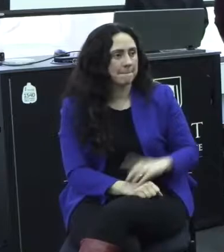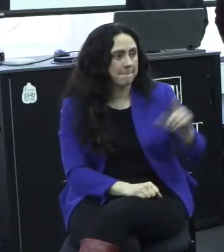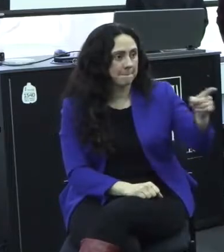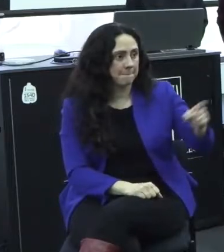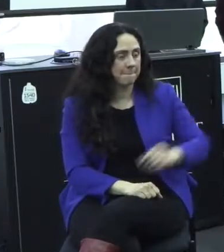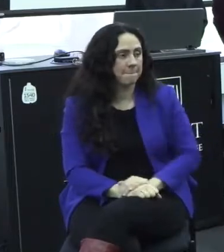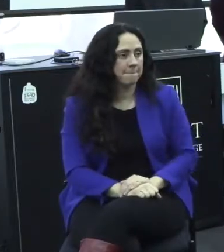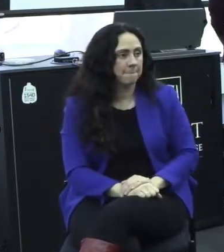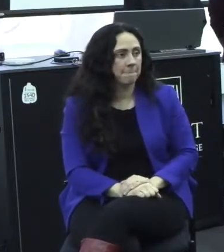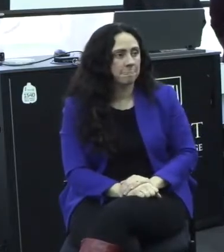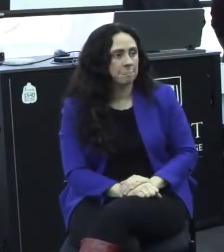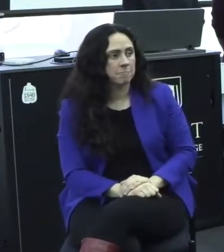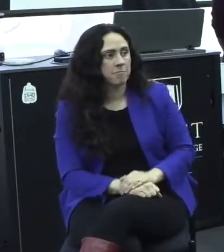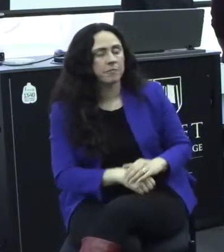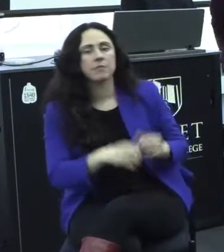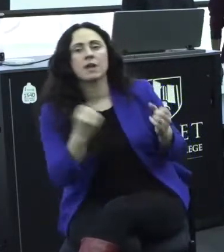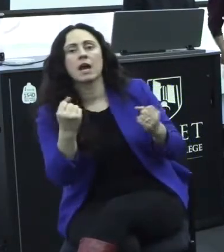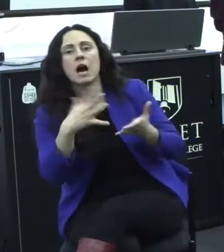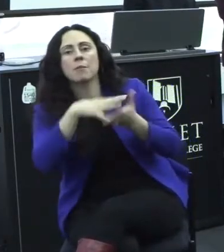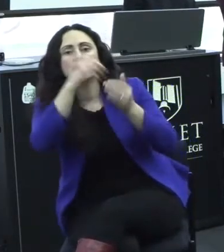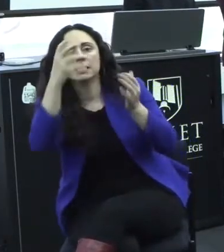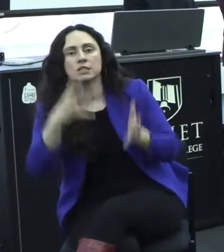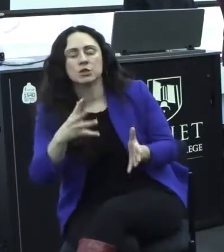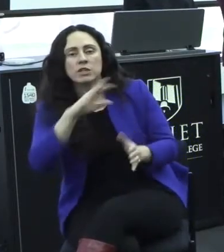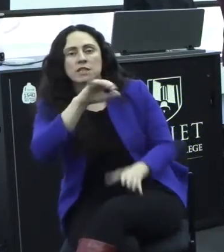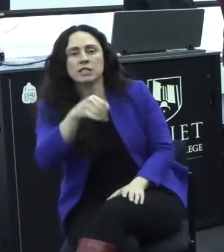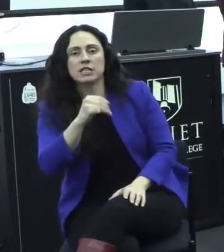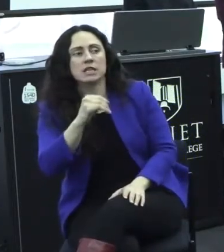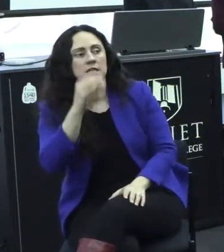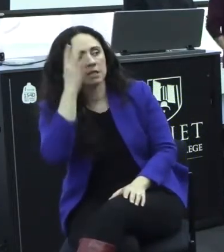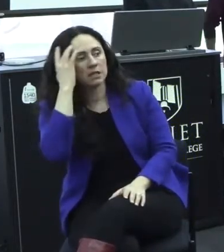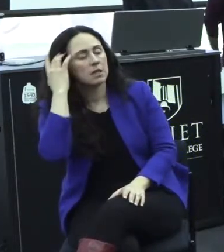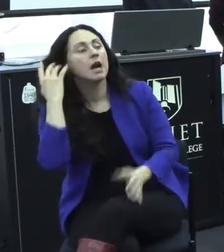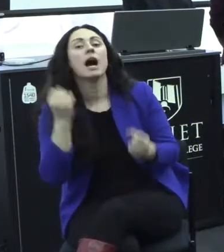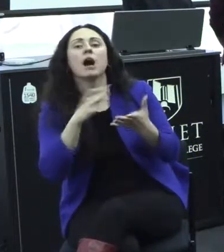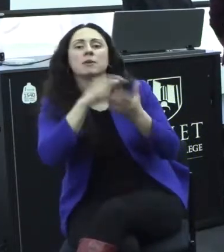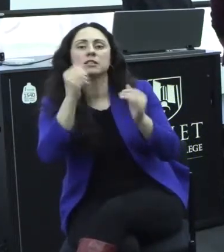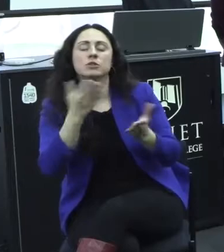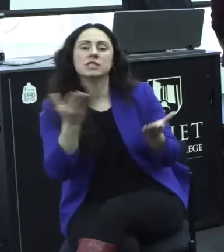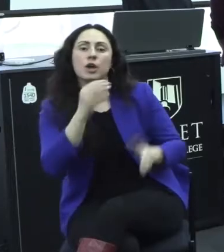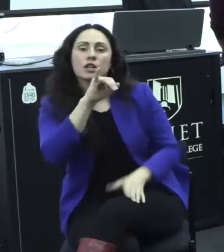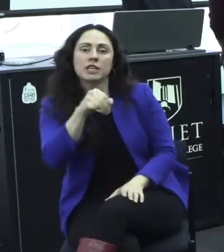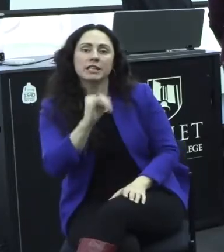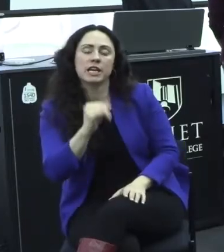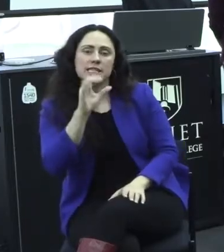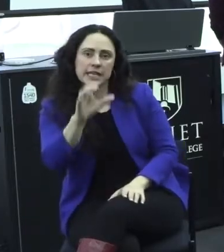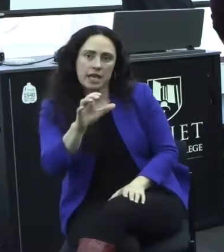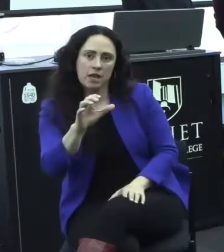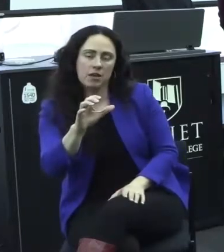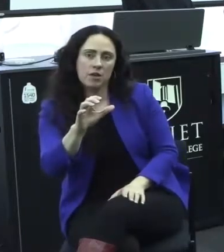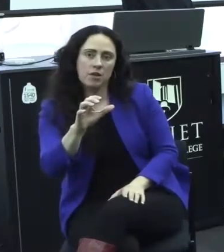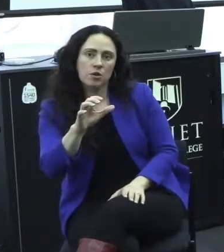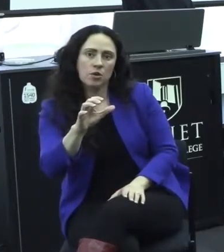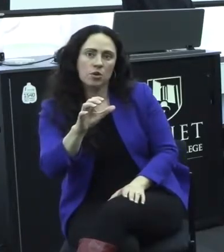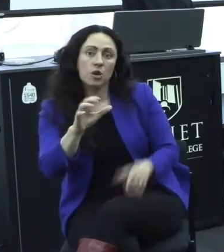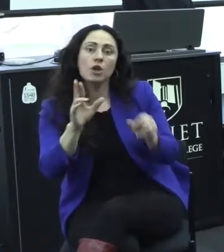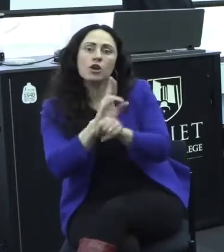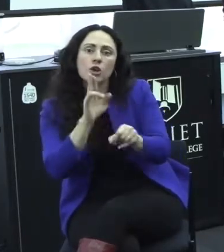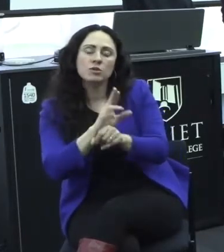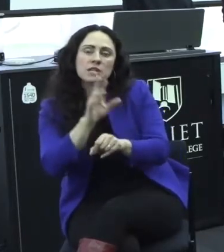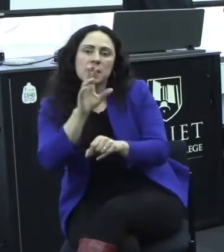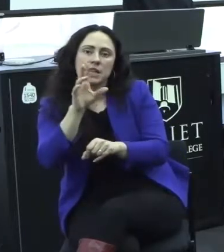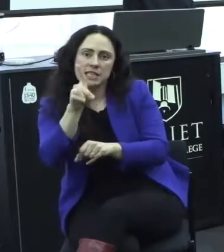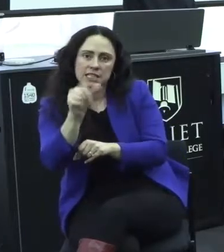Yes. How many students at Joliet Junior College use the